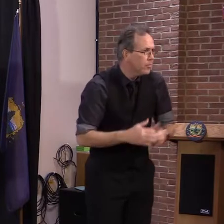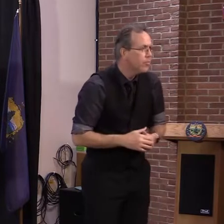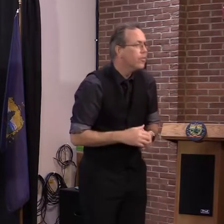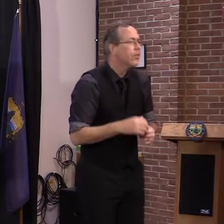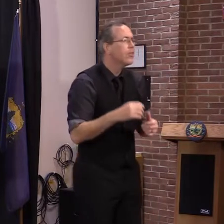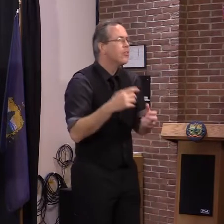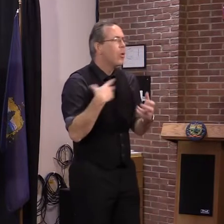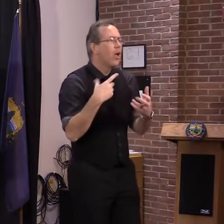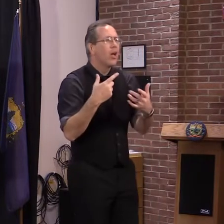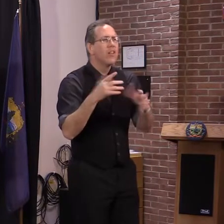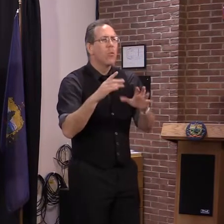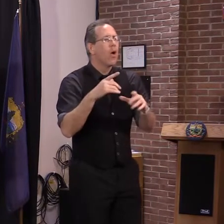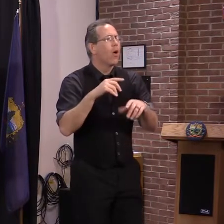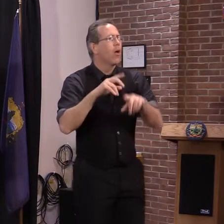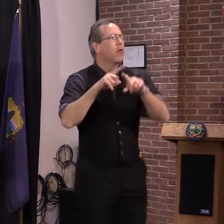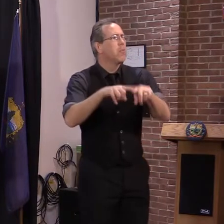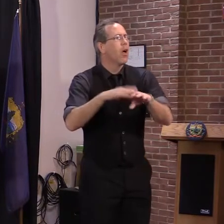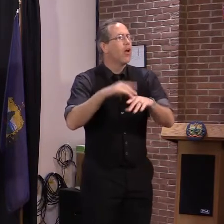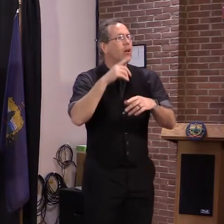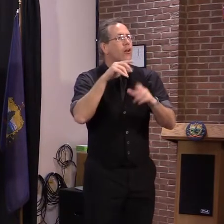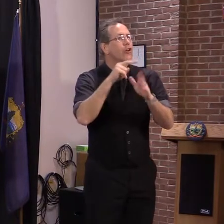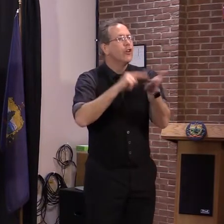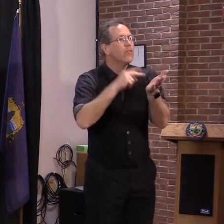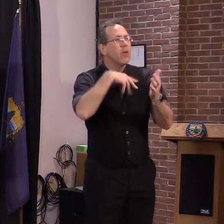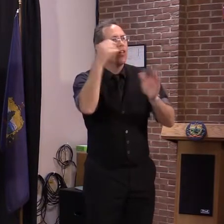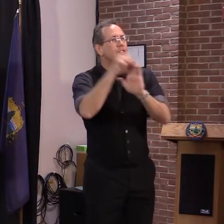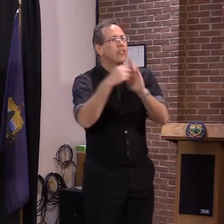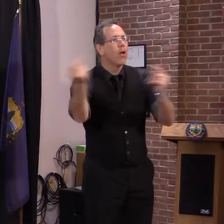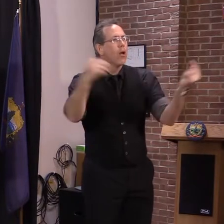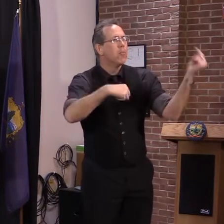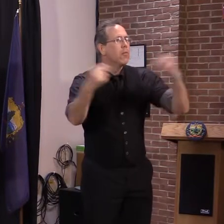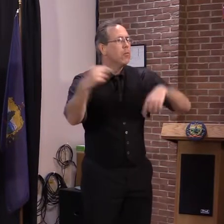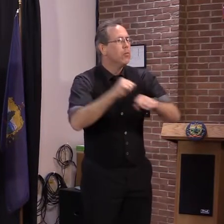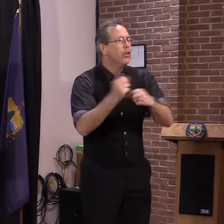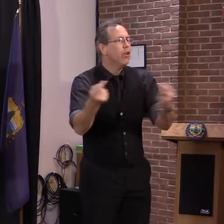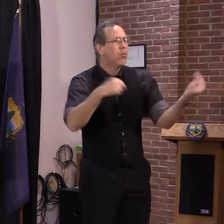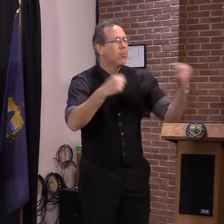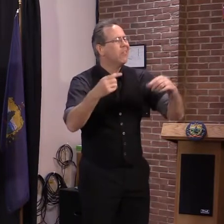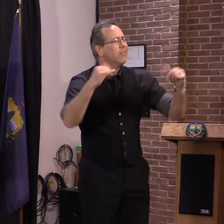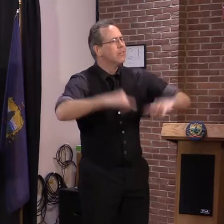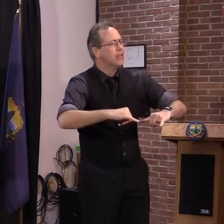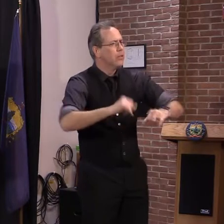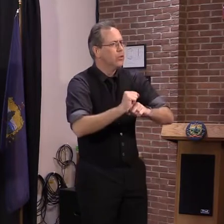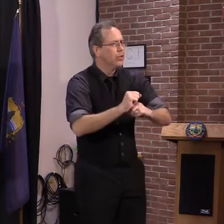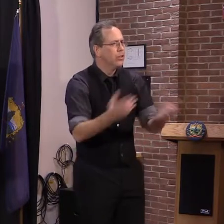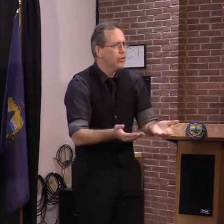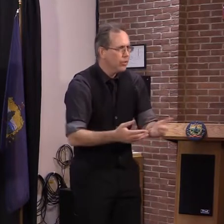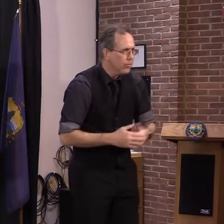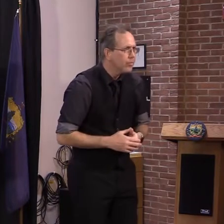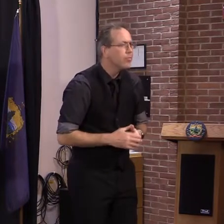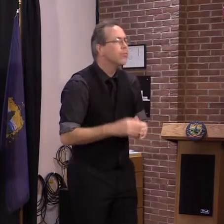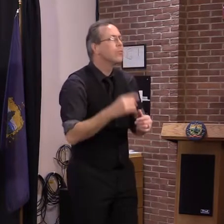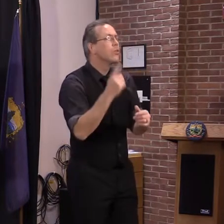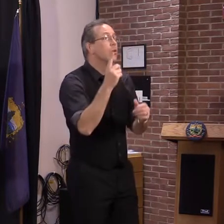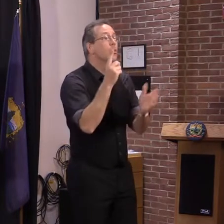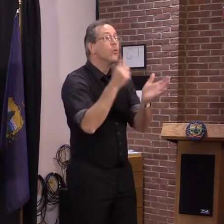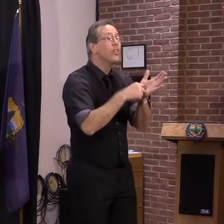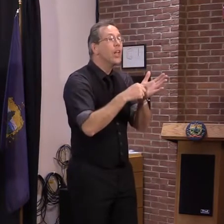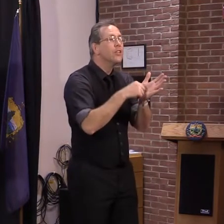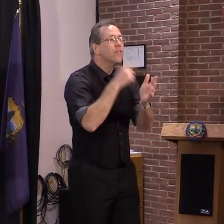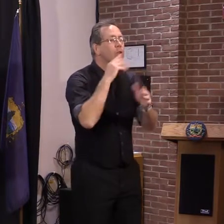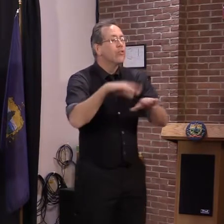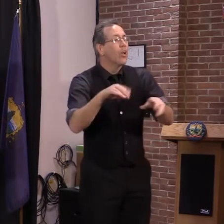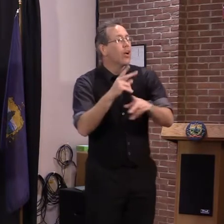nurses. And additionally, the governor is proposing to offer a $1,000 fully refundable income tax credit for all childcare